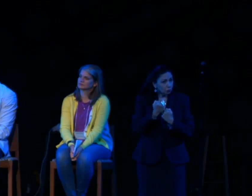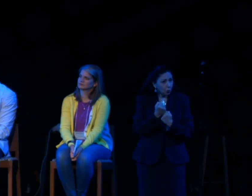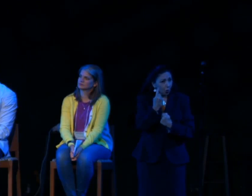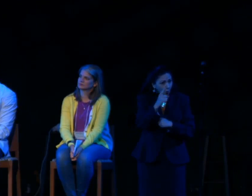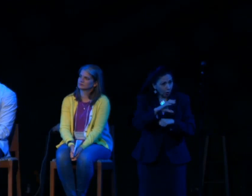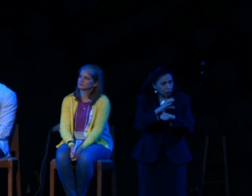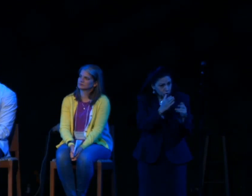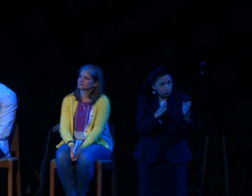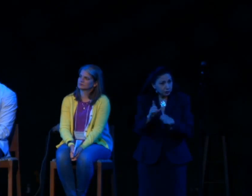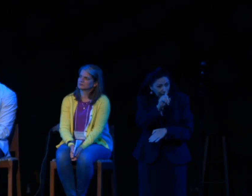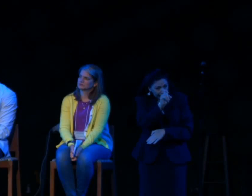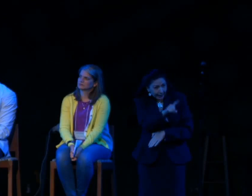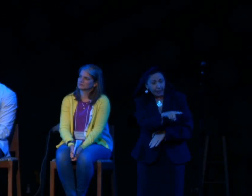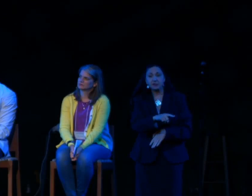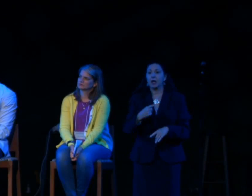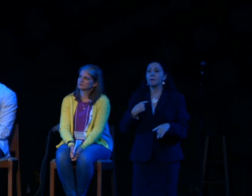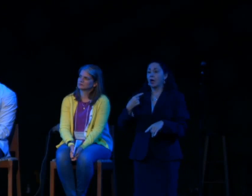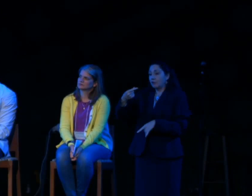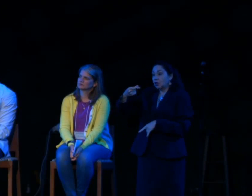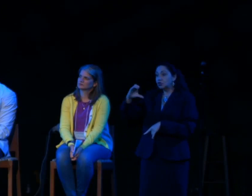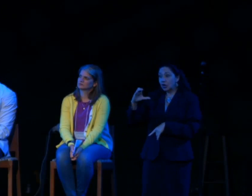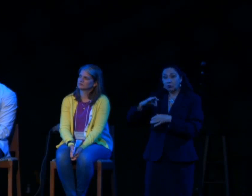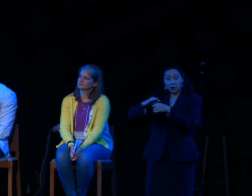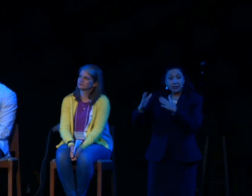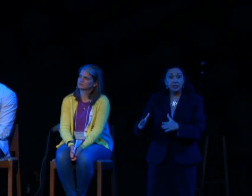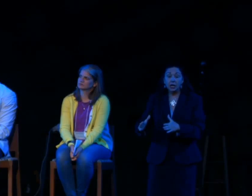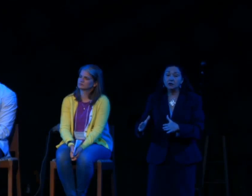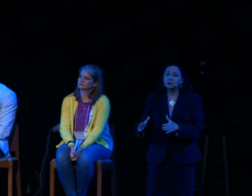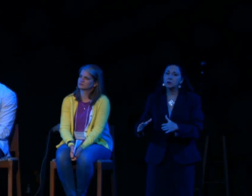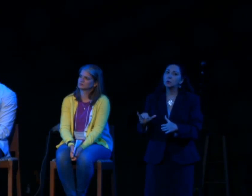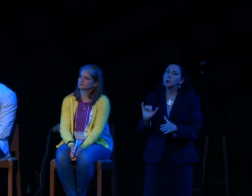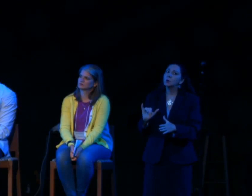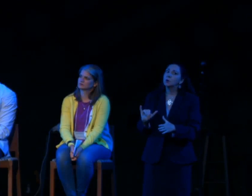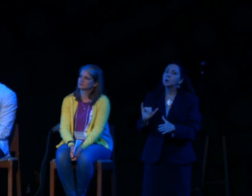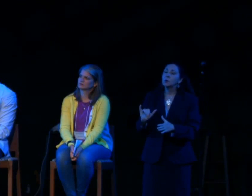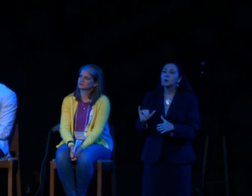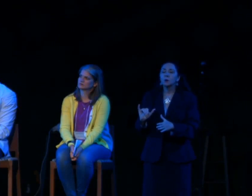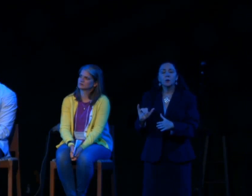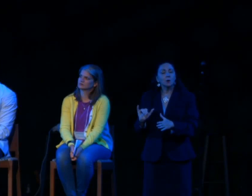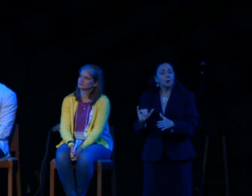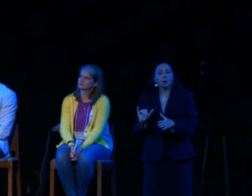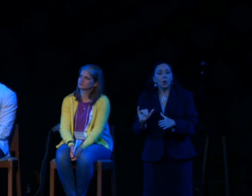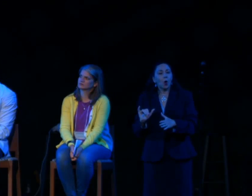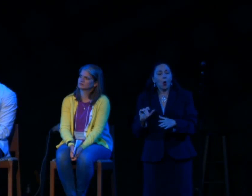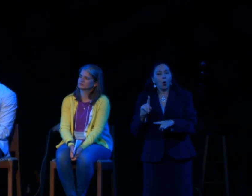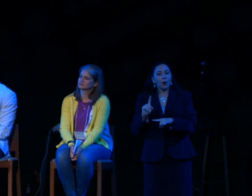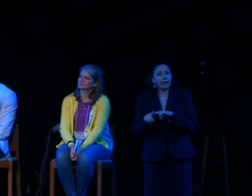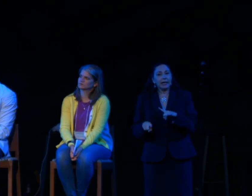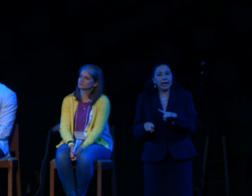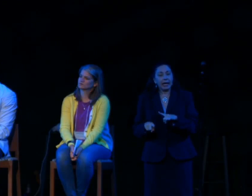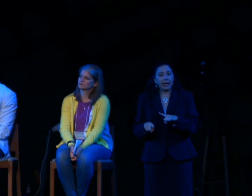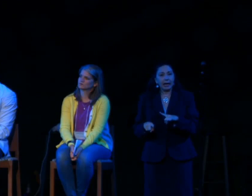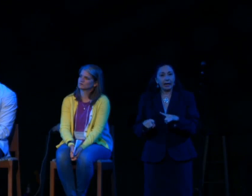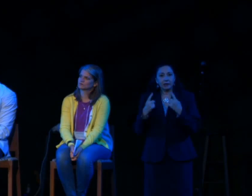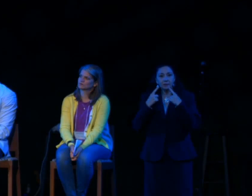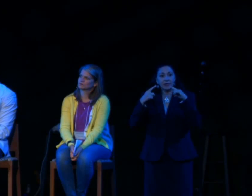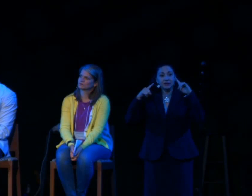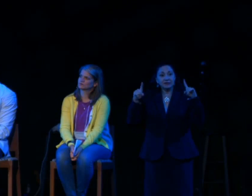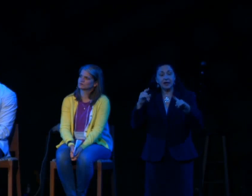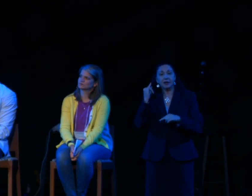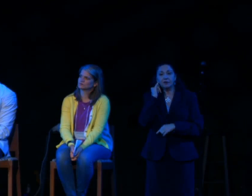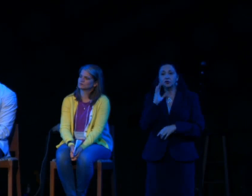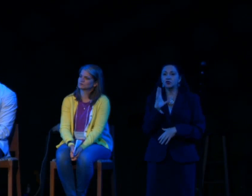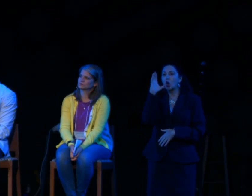them. But especially for General Conference delegates, I don't think we can succeed if